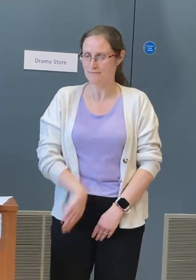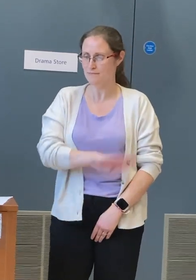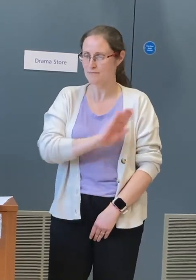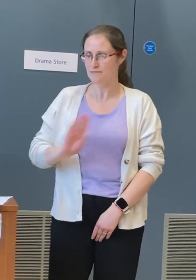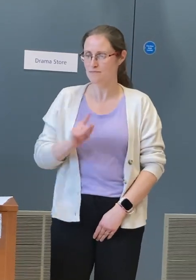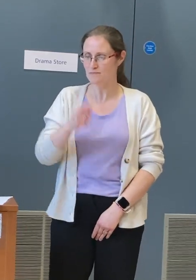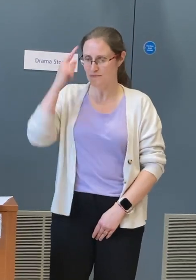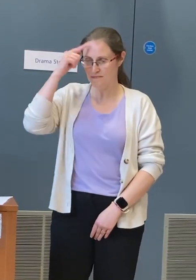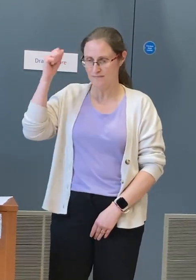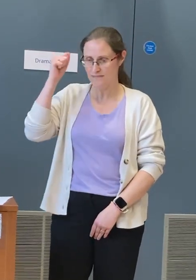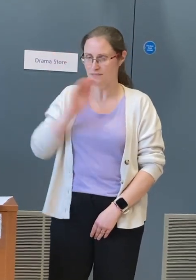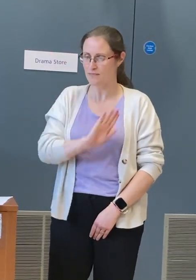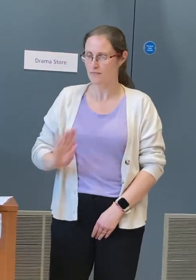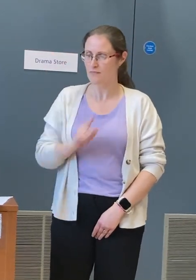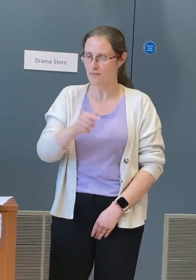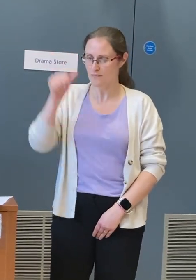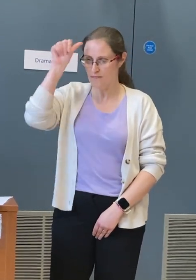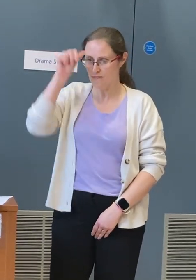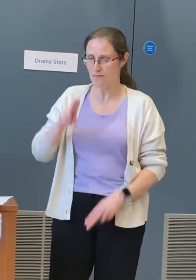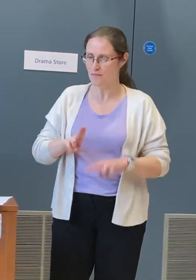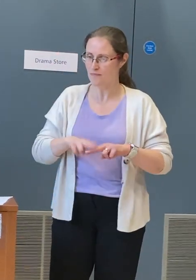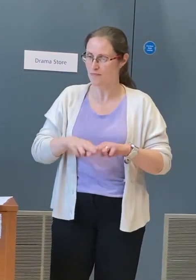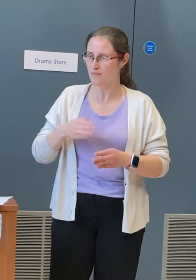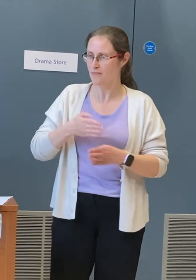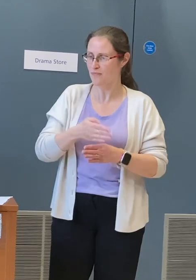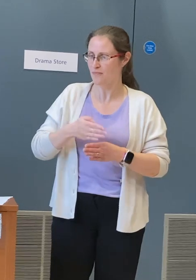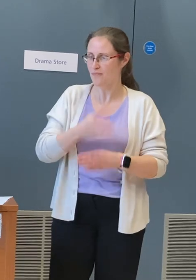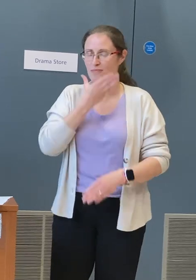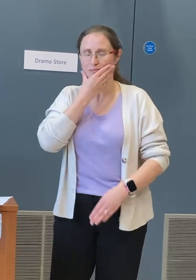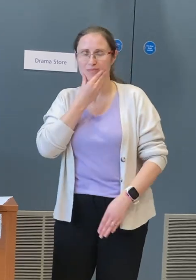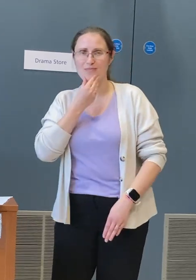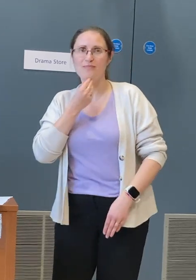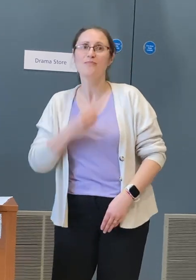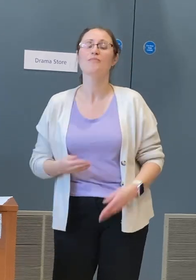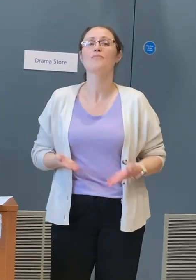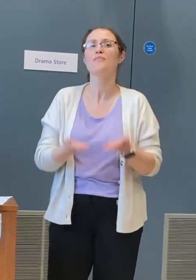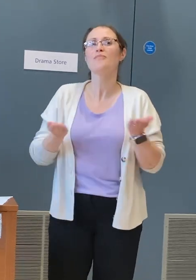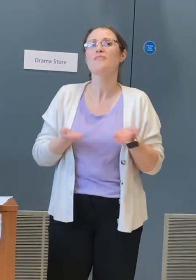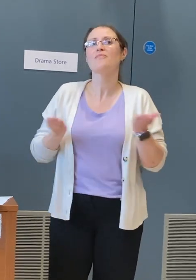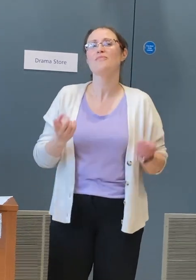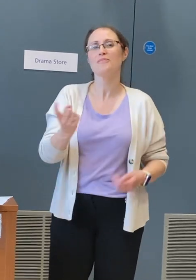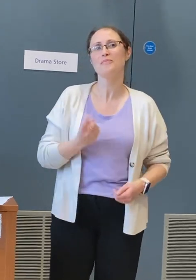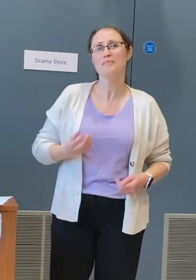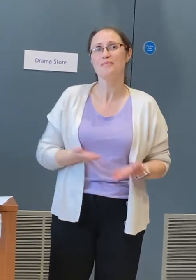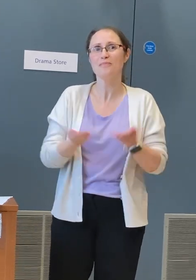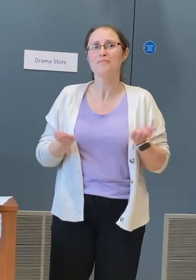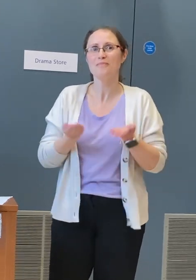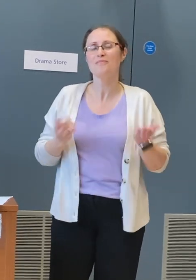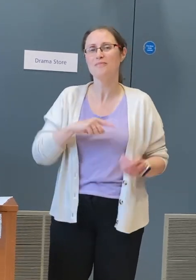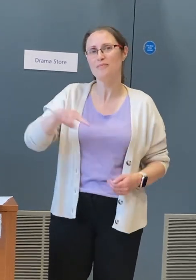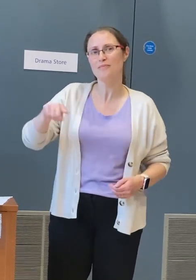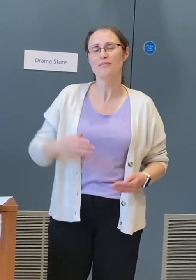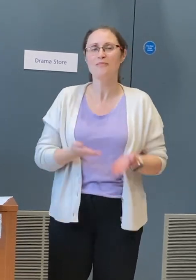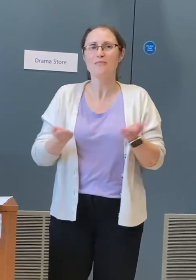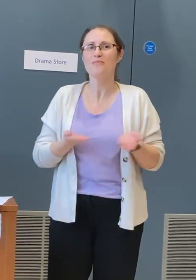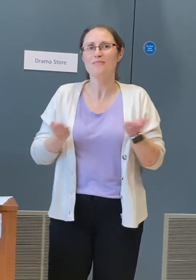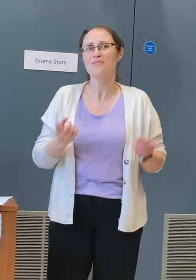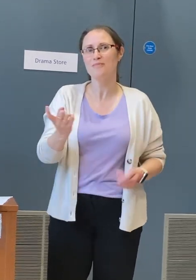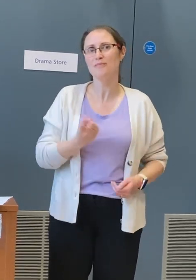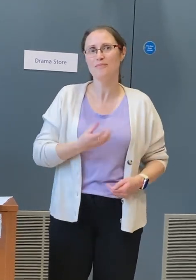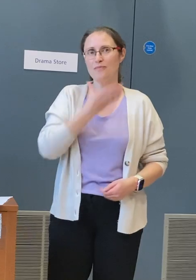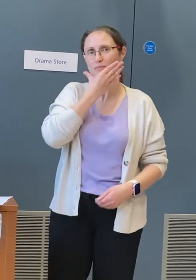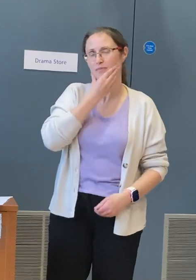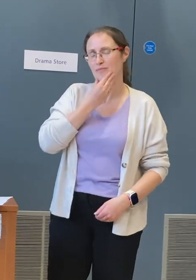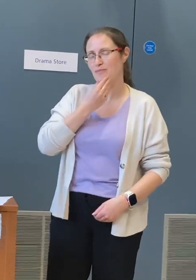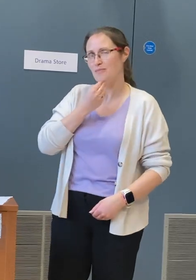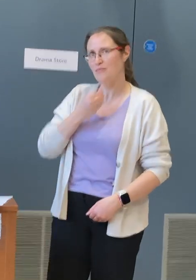yeeh don't you remember don't you know that my I where did you come from where did you go where did